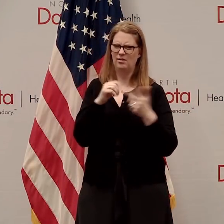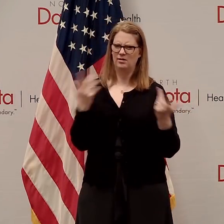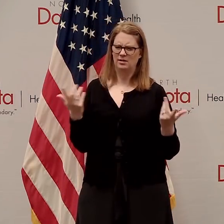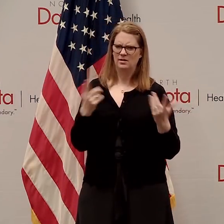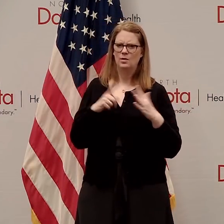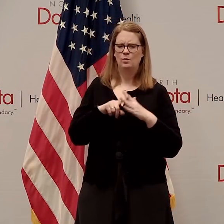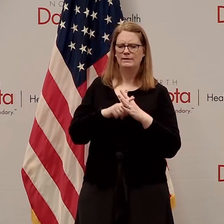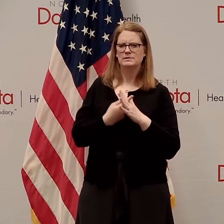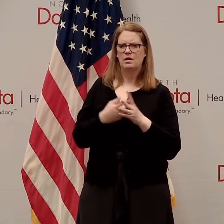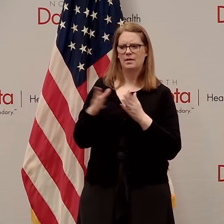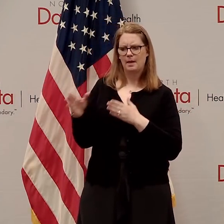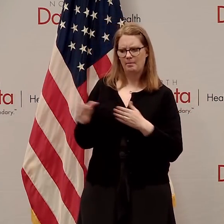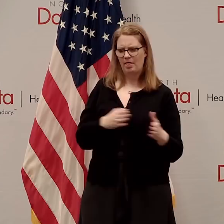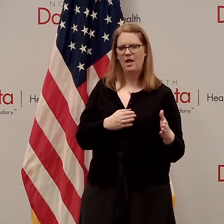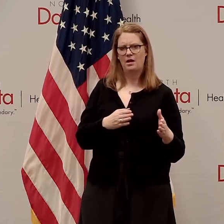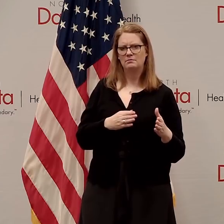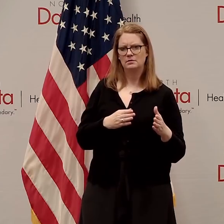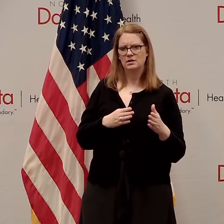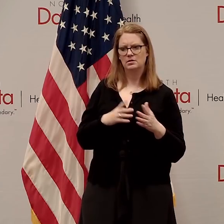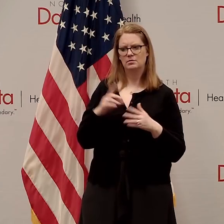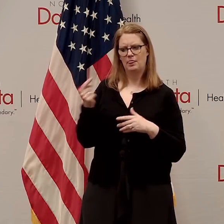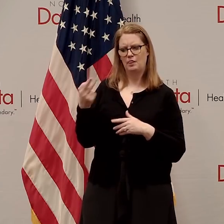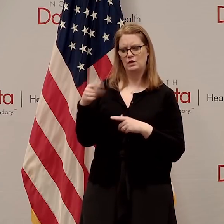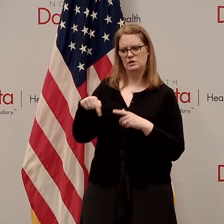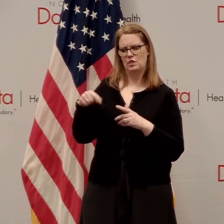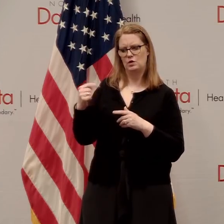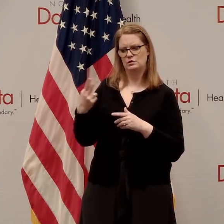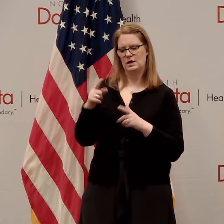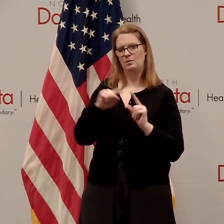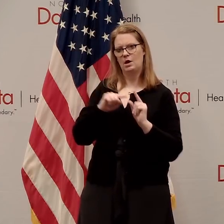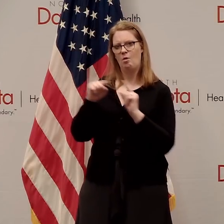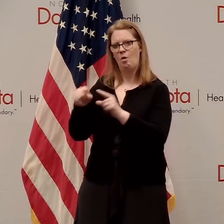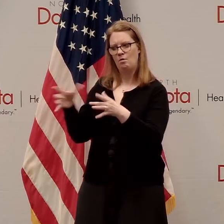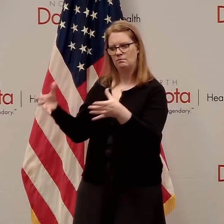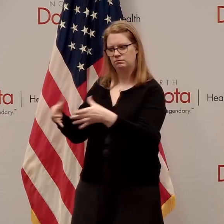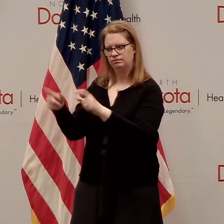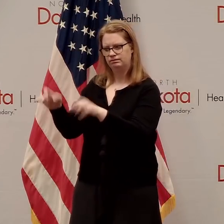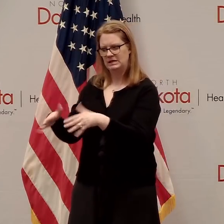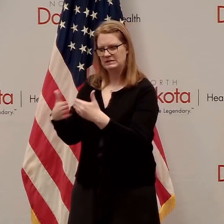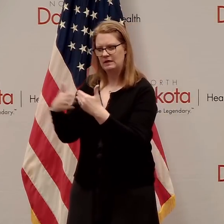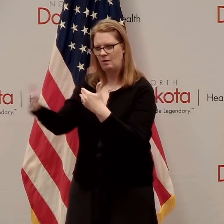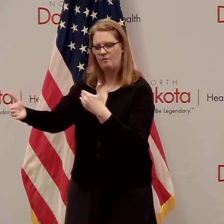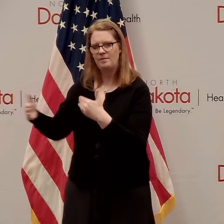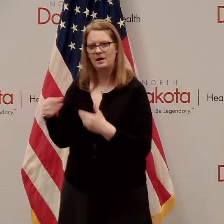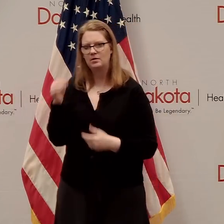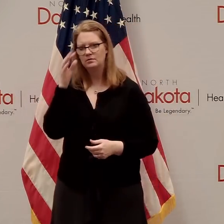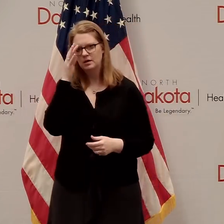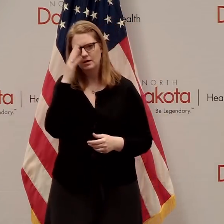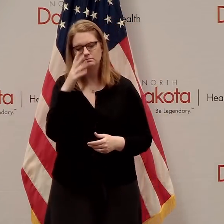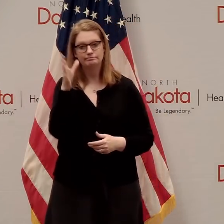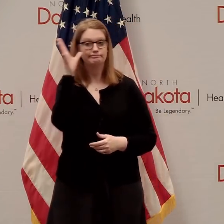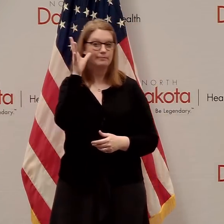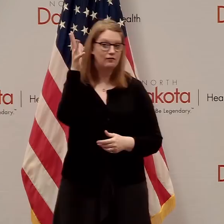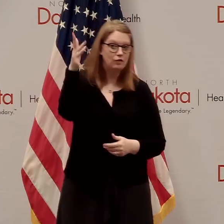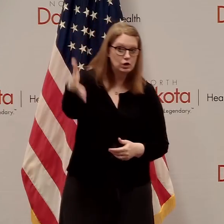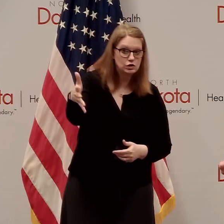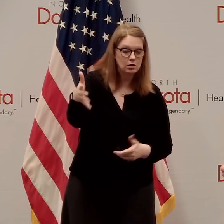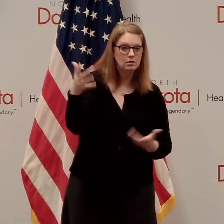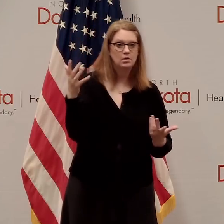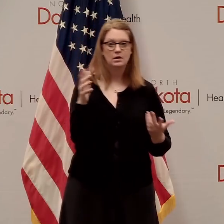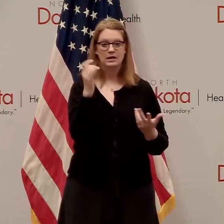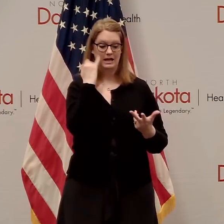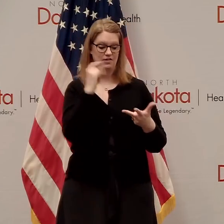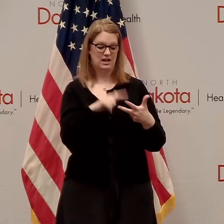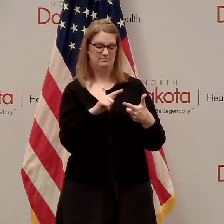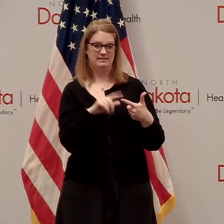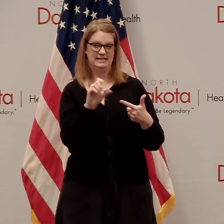that plan, we'll conduct that on Thursday and then go from there if we have to. Ideally, down the road, if you had the serological